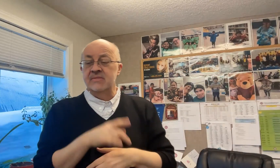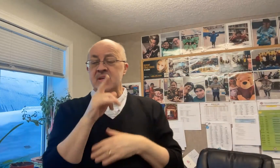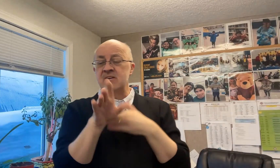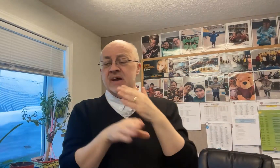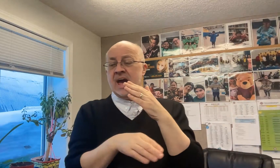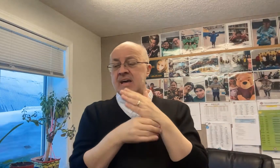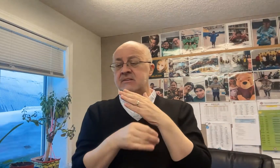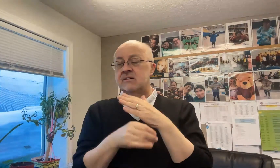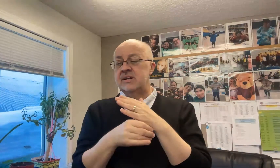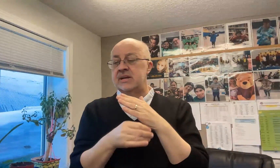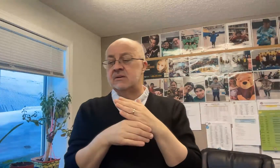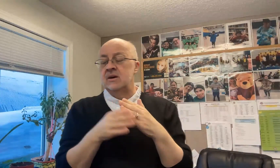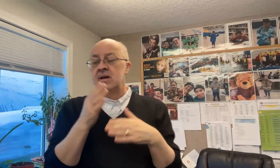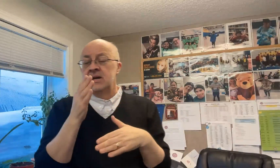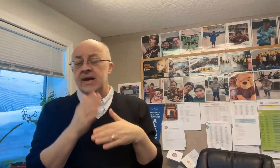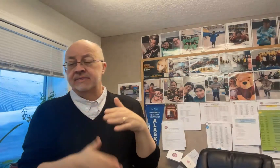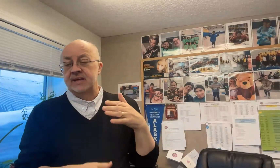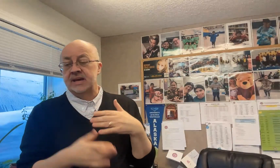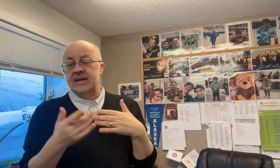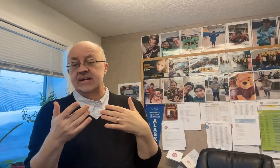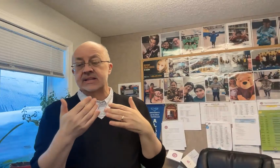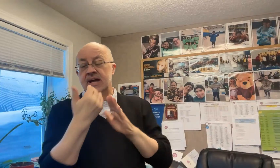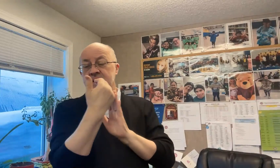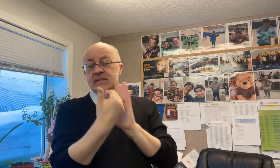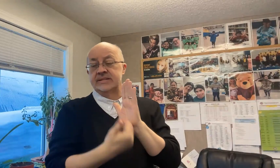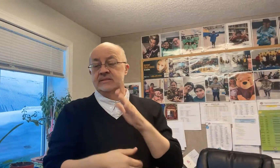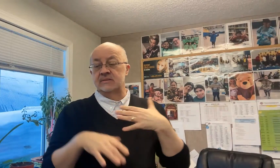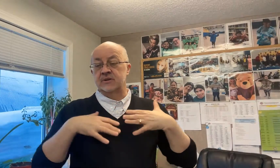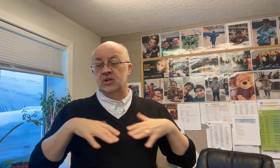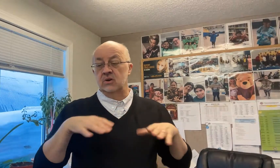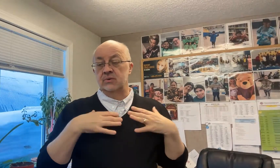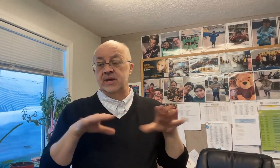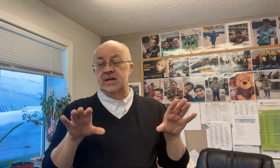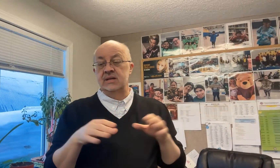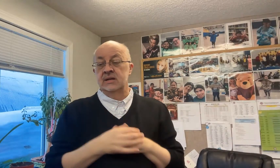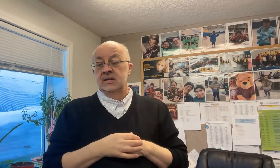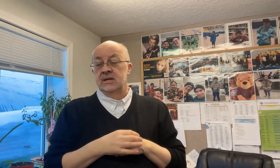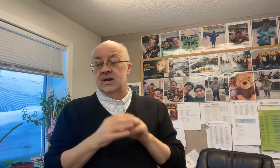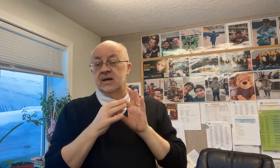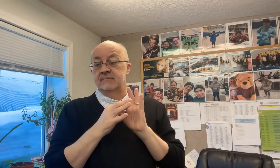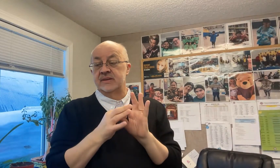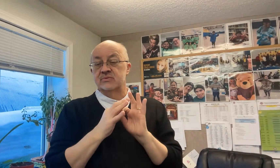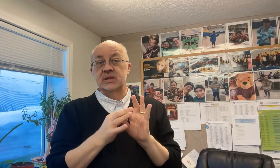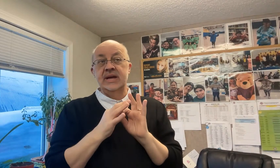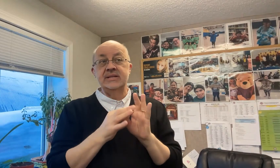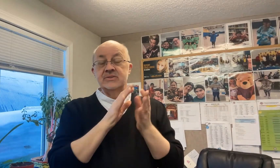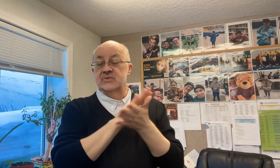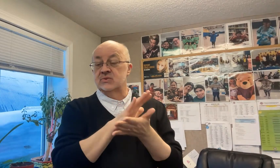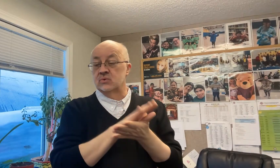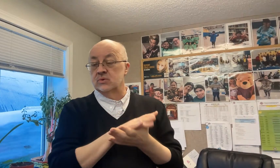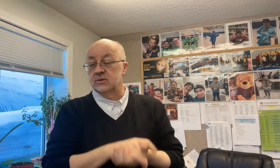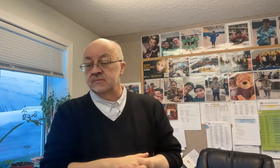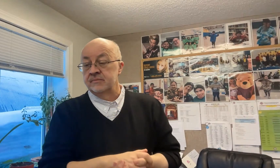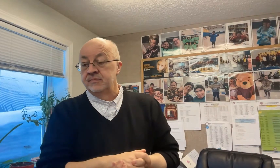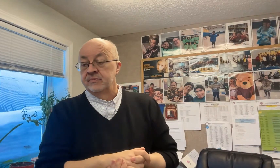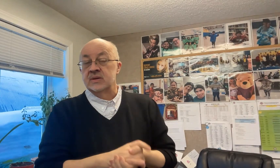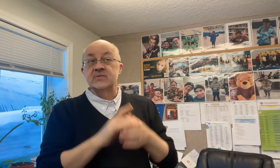you've added on here at the end like a list of clothing that's related to school. So